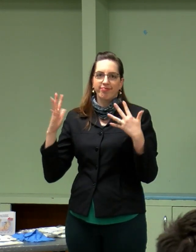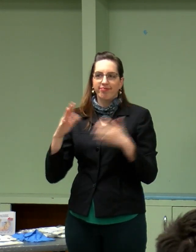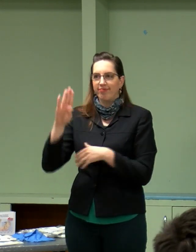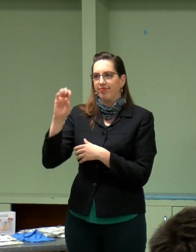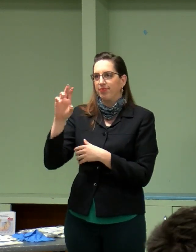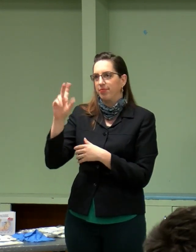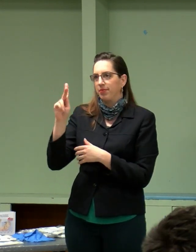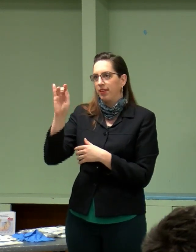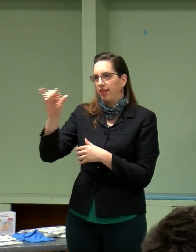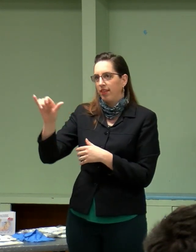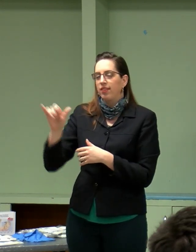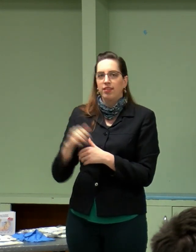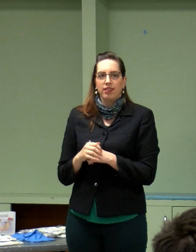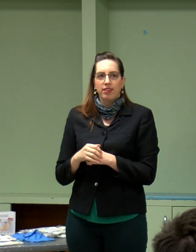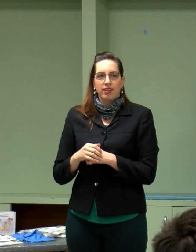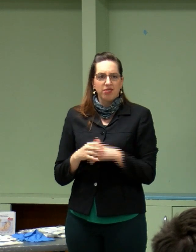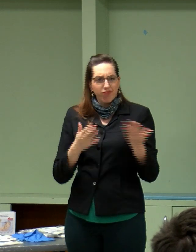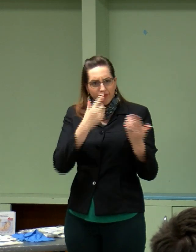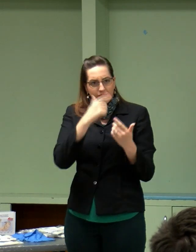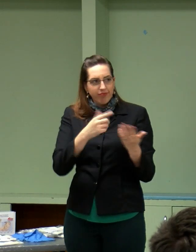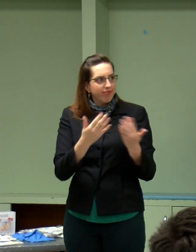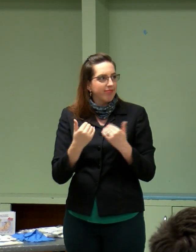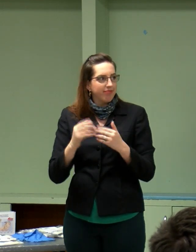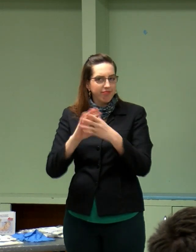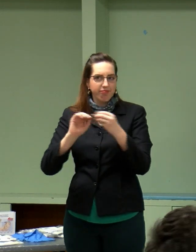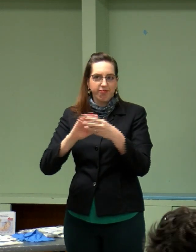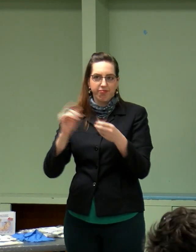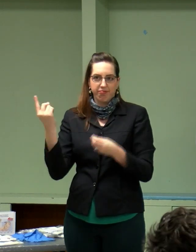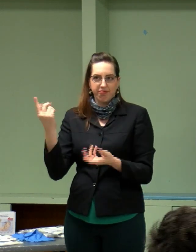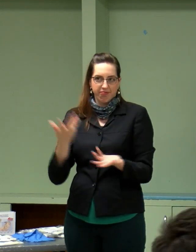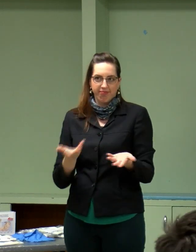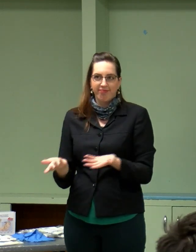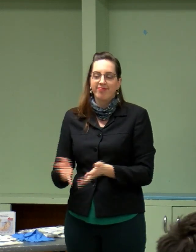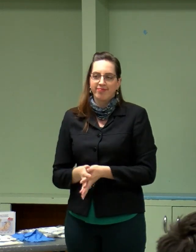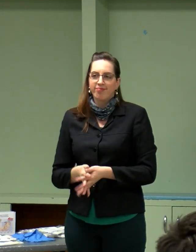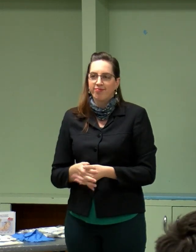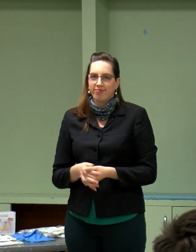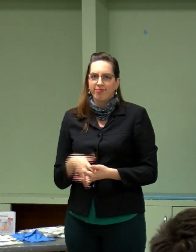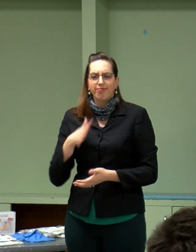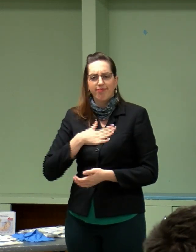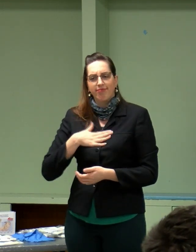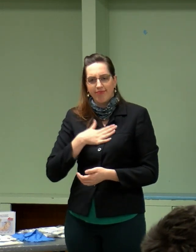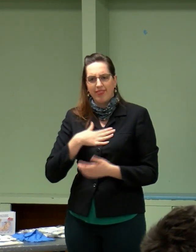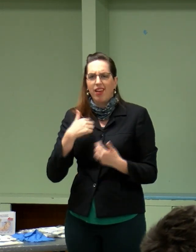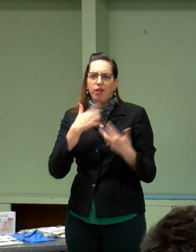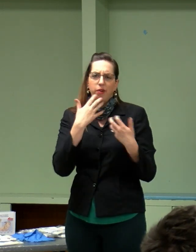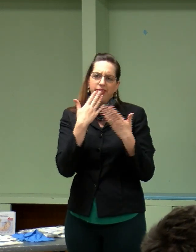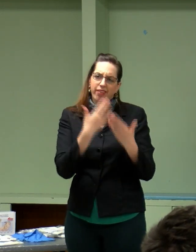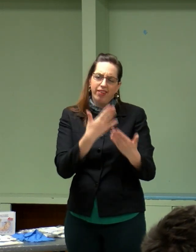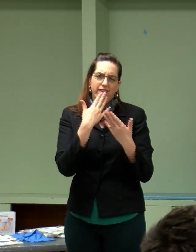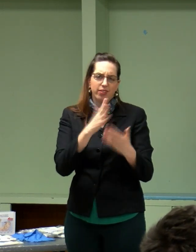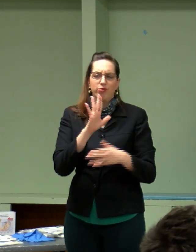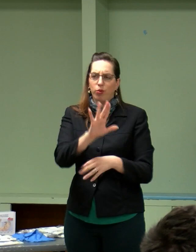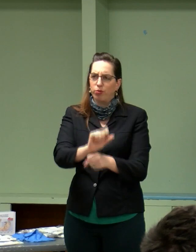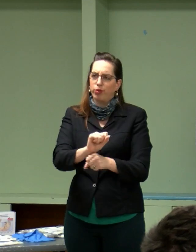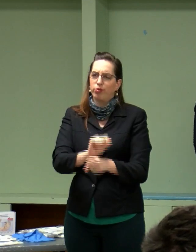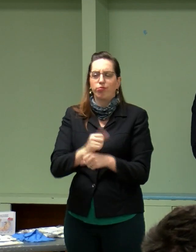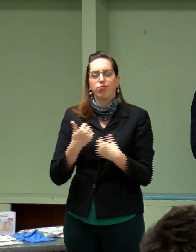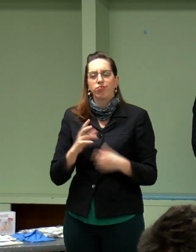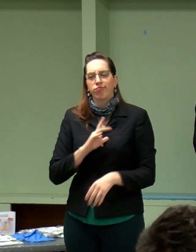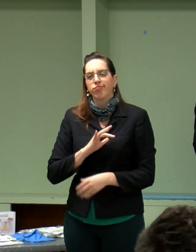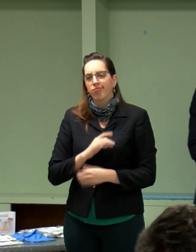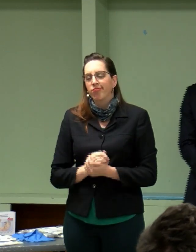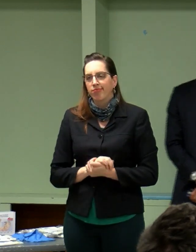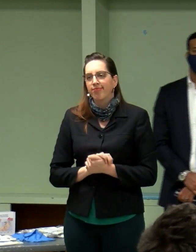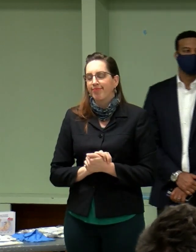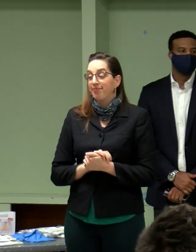Becky. Don't you want to come and say something, Becky? Please. Want to thank you all for what y'all are doing. Thank you.